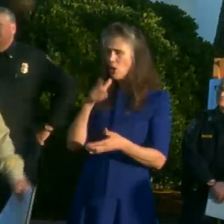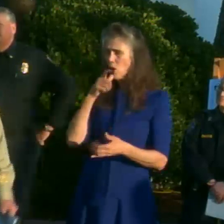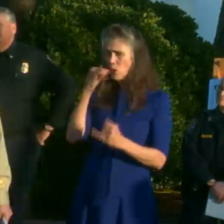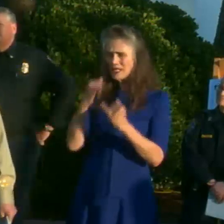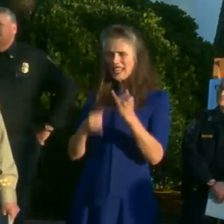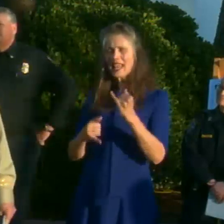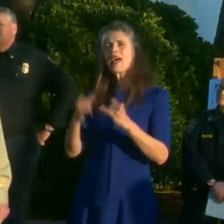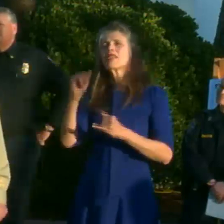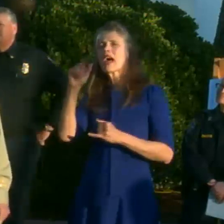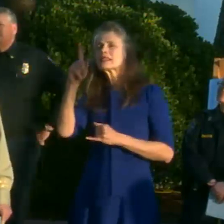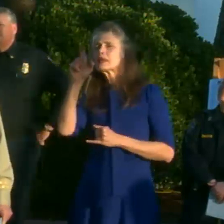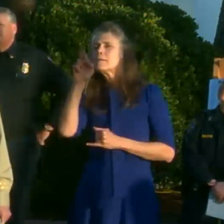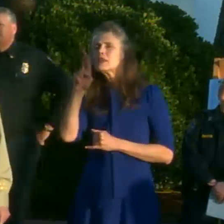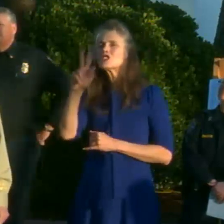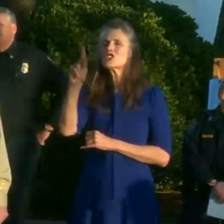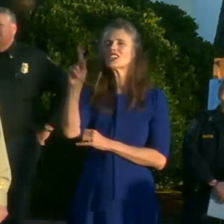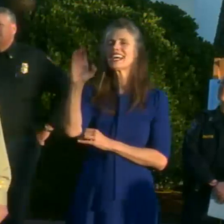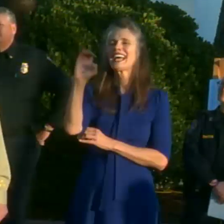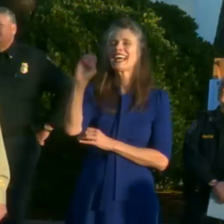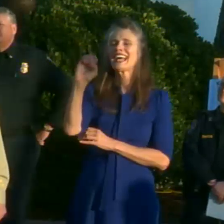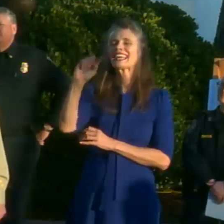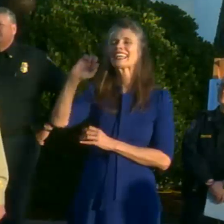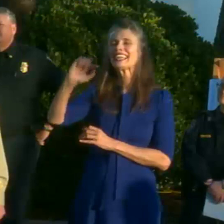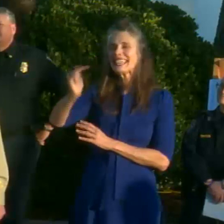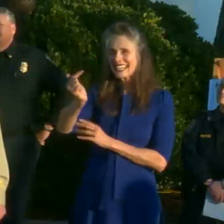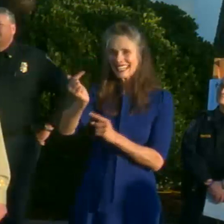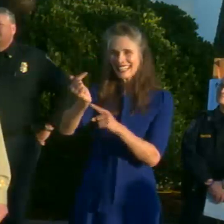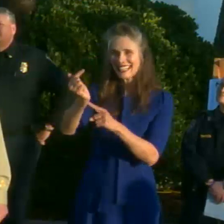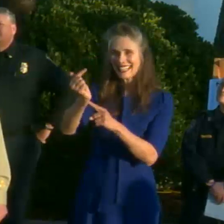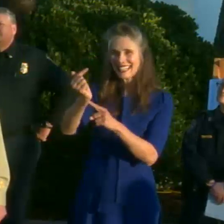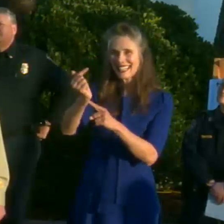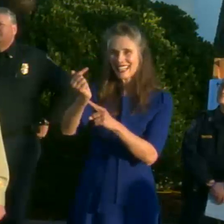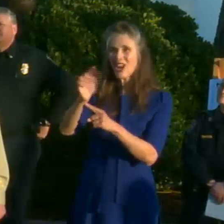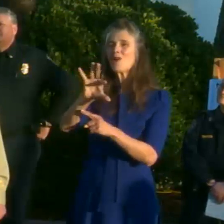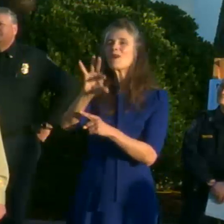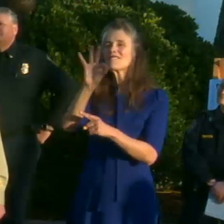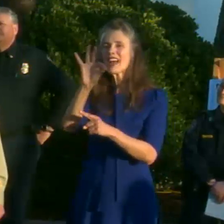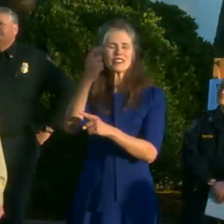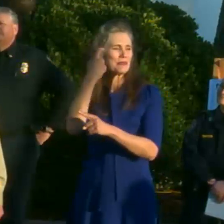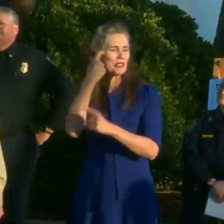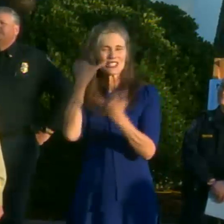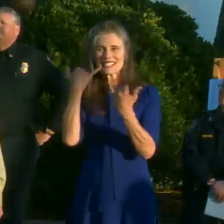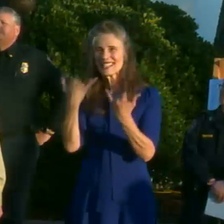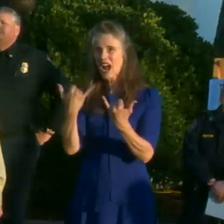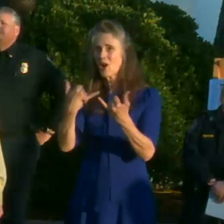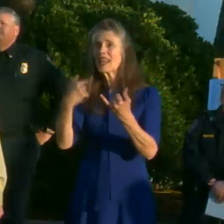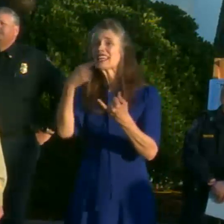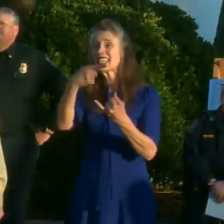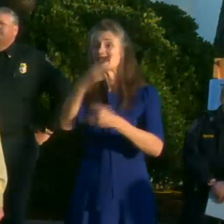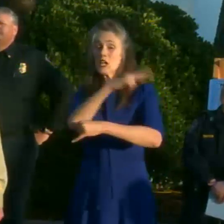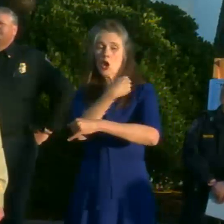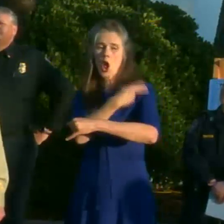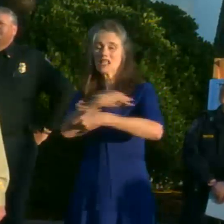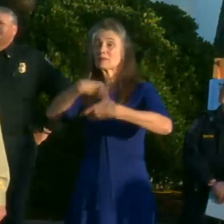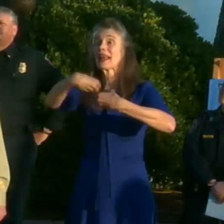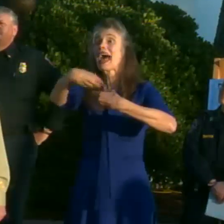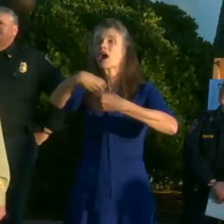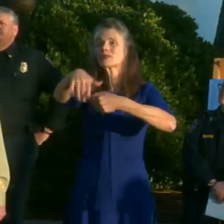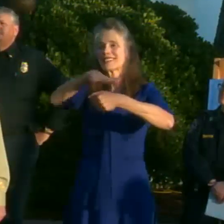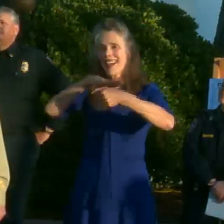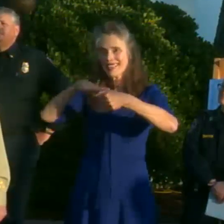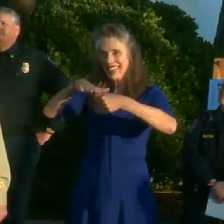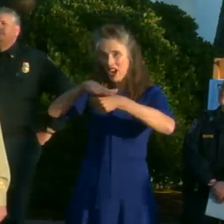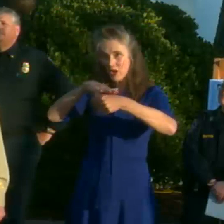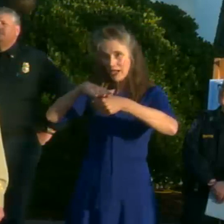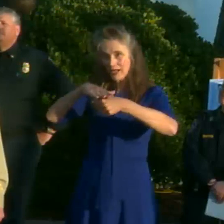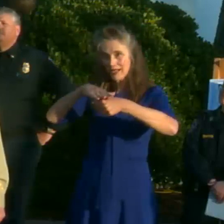Mr. Keating, the one that we just said was in an outside area, a hospital outside the area, is Mr. Keating, who was one of our